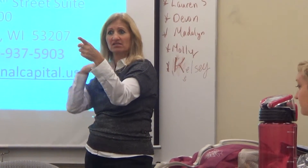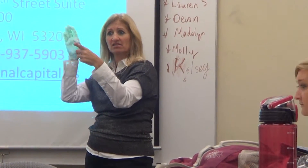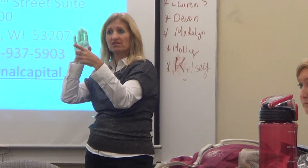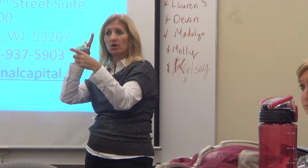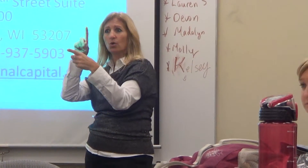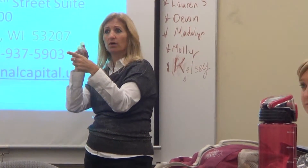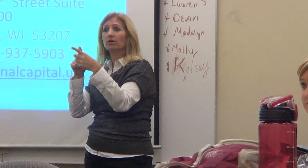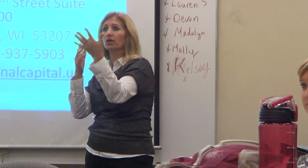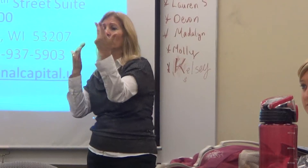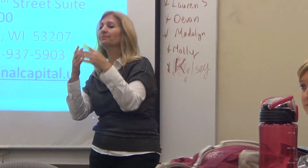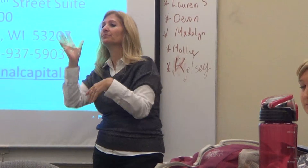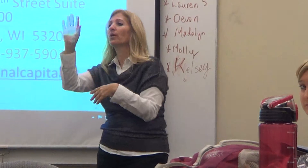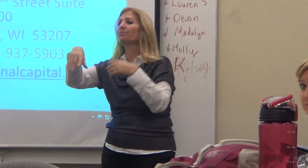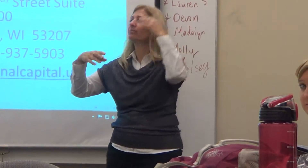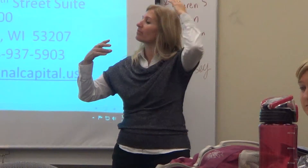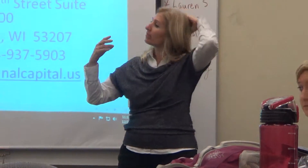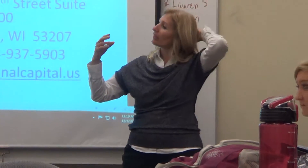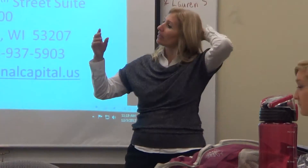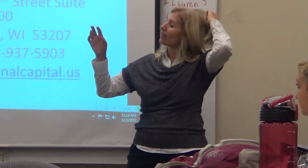Any more questions before I talk about that?